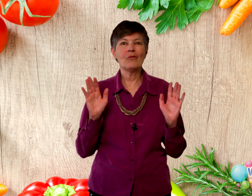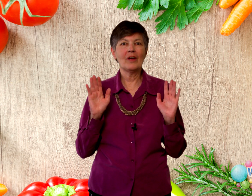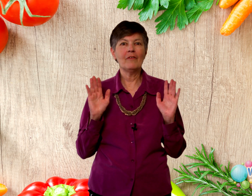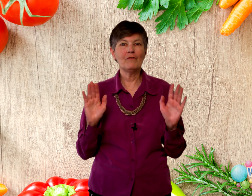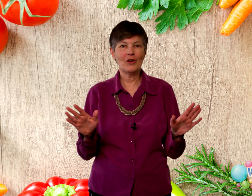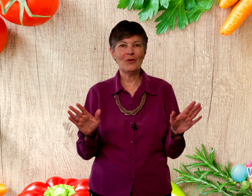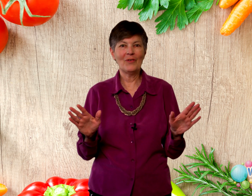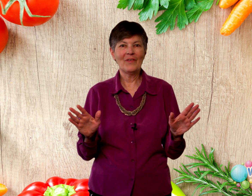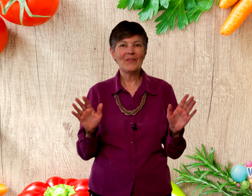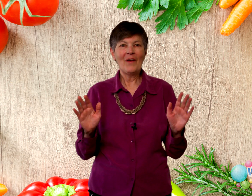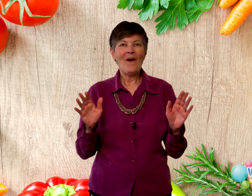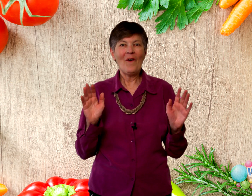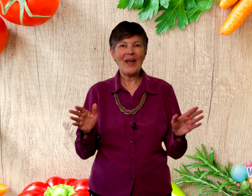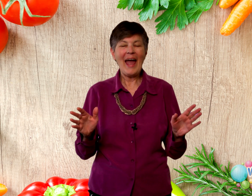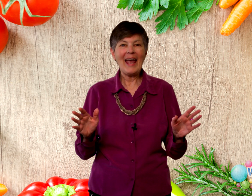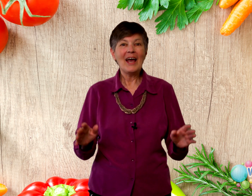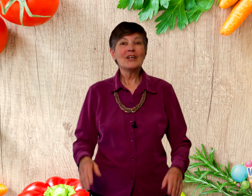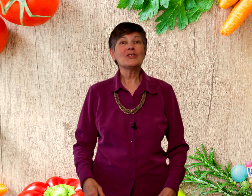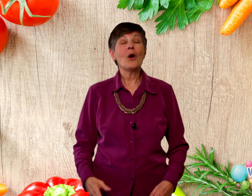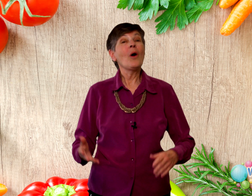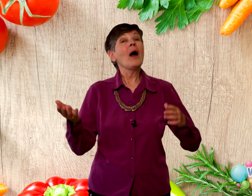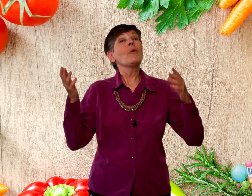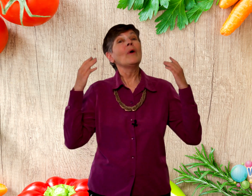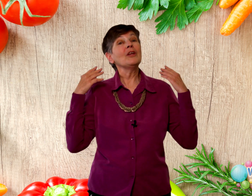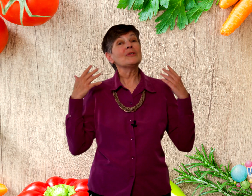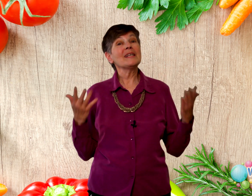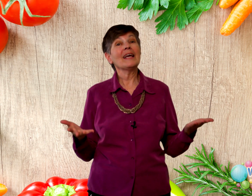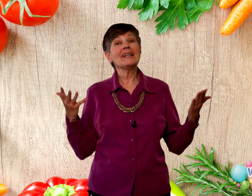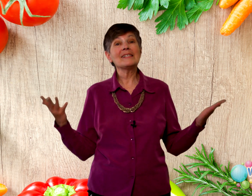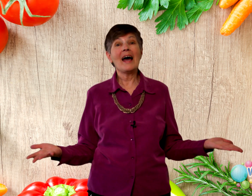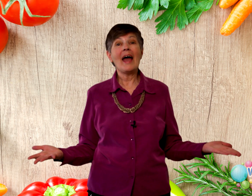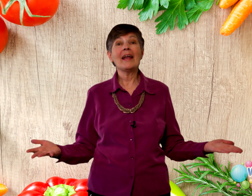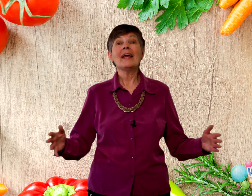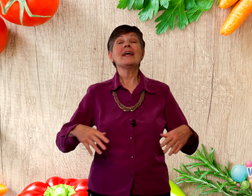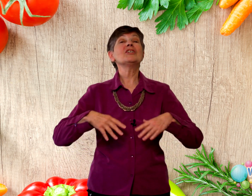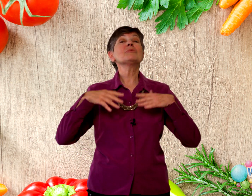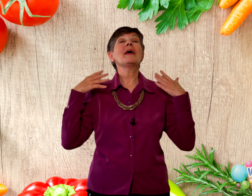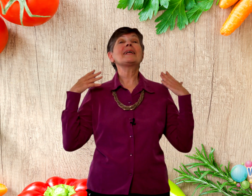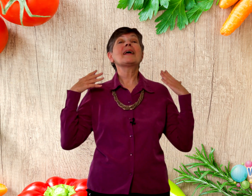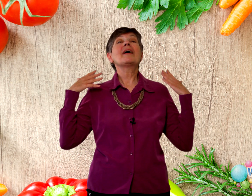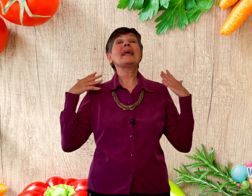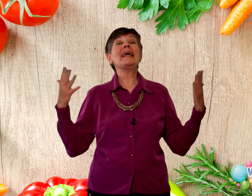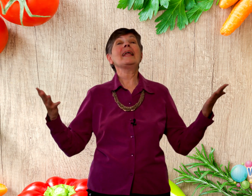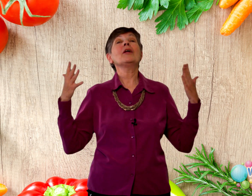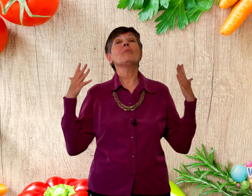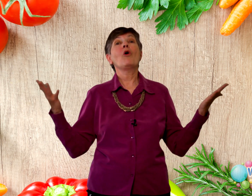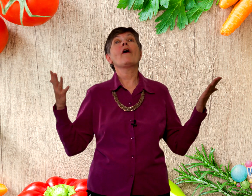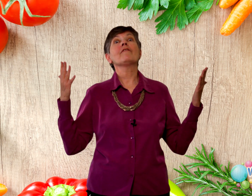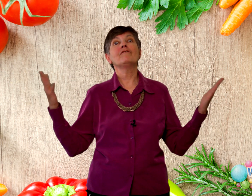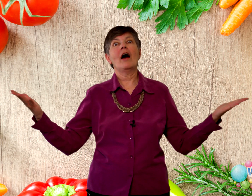every food. Okay? So when you sing and sign, it just makes eating more